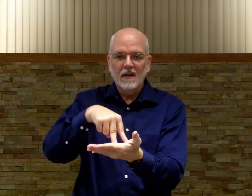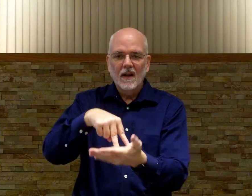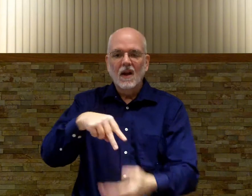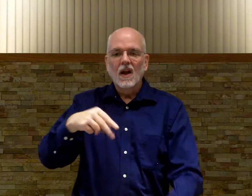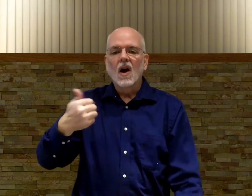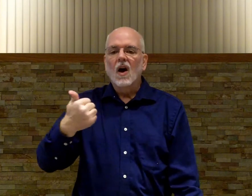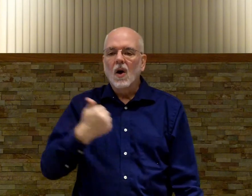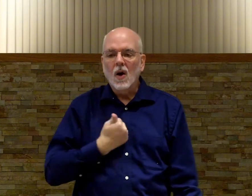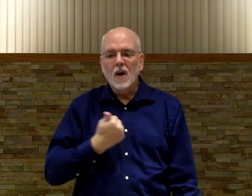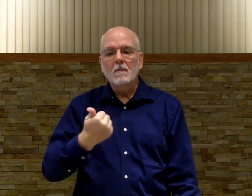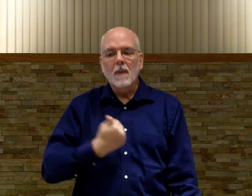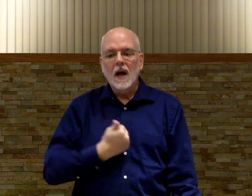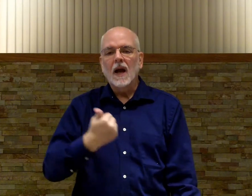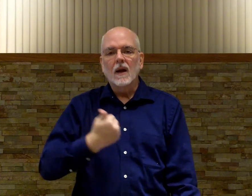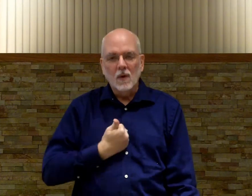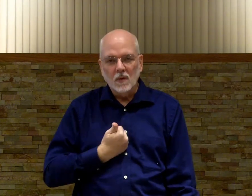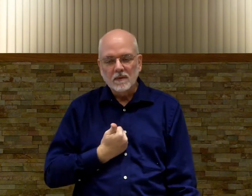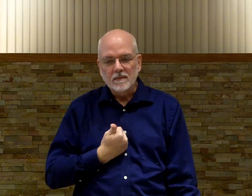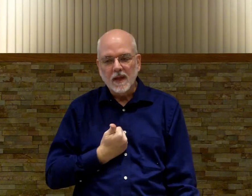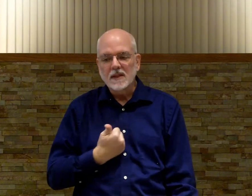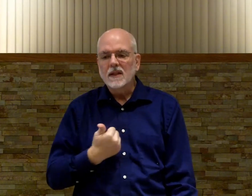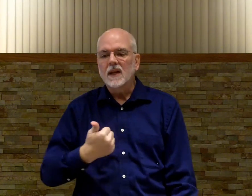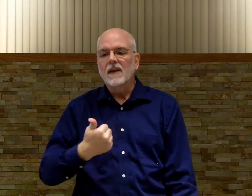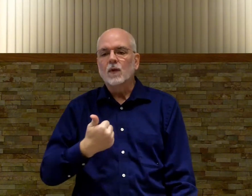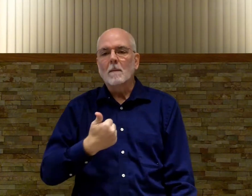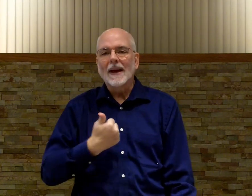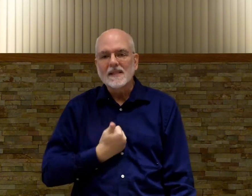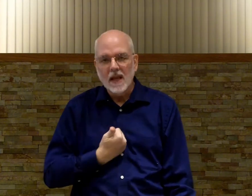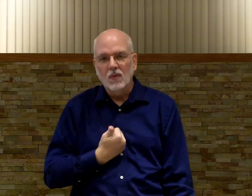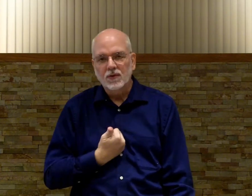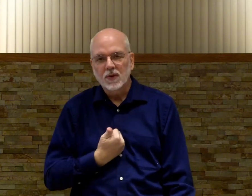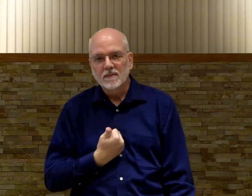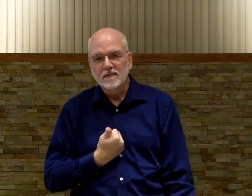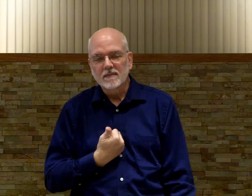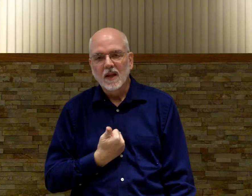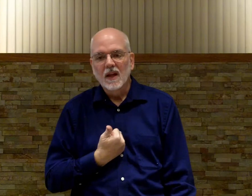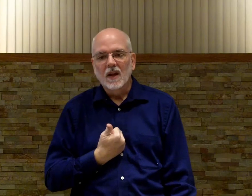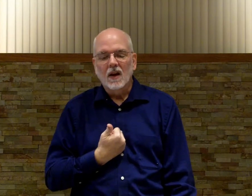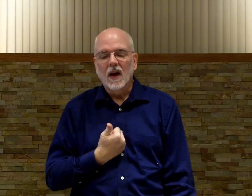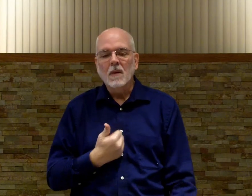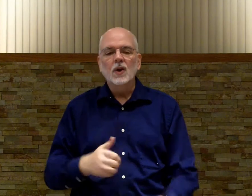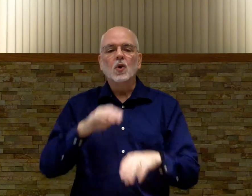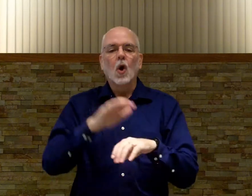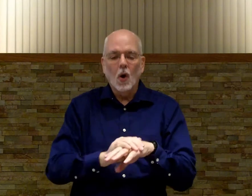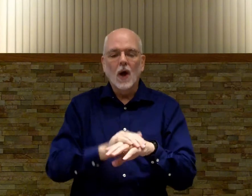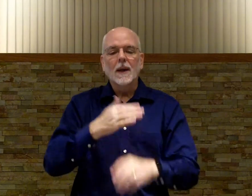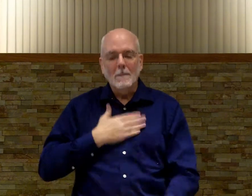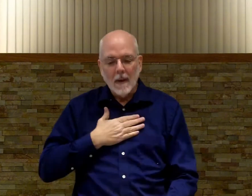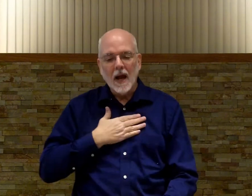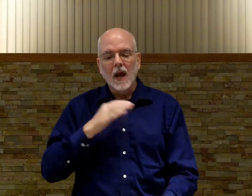on my own this is a sign for myself all right i'm not going to do on my